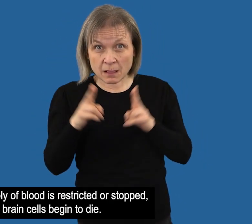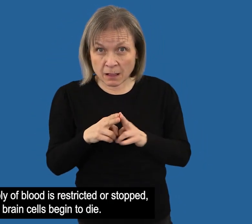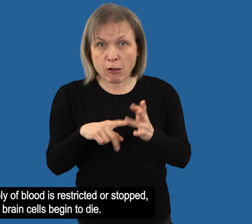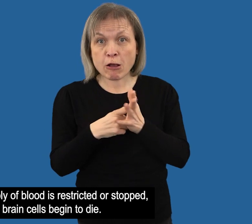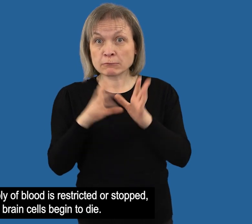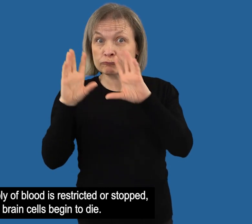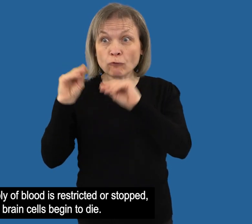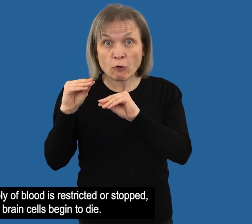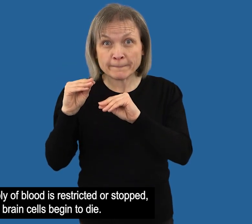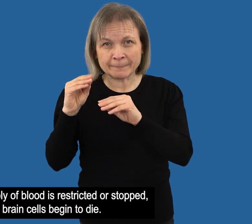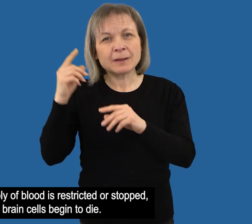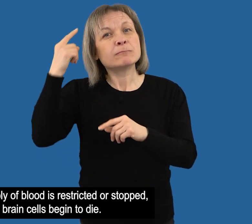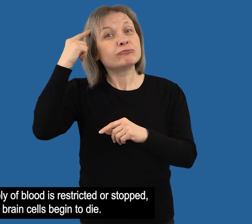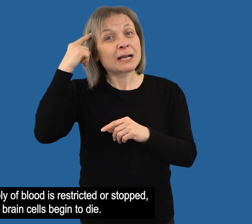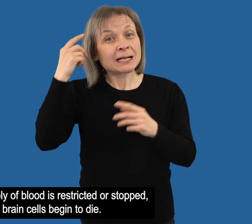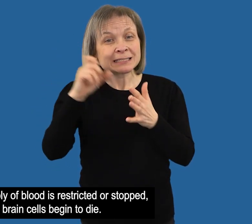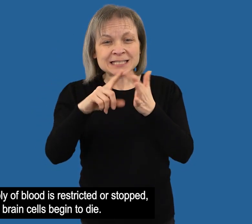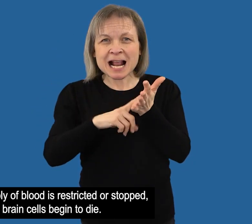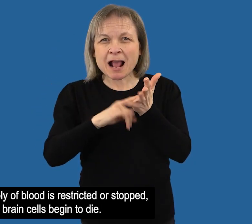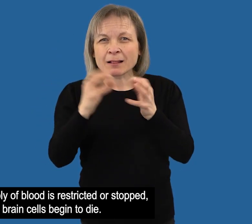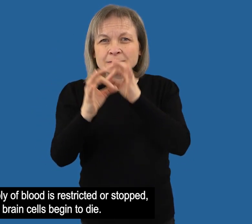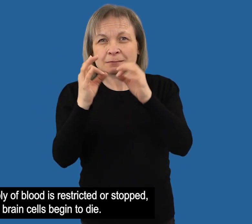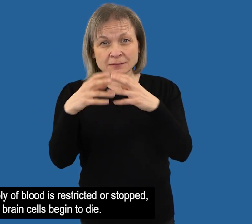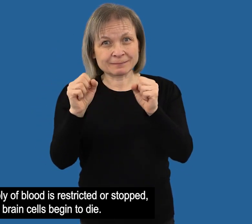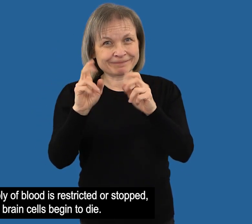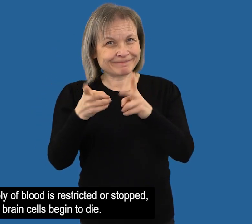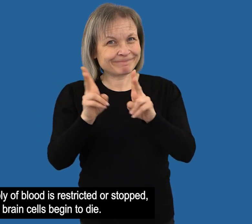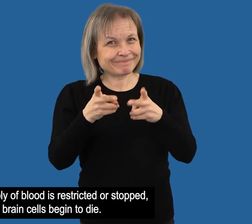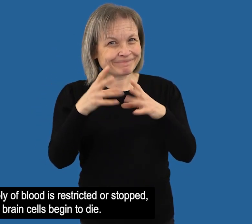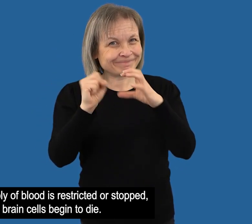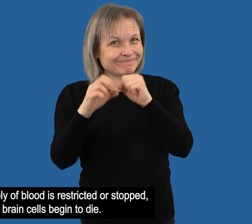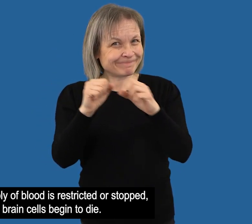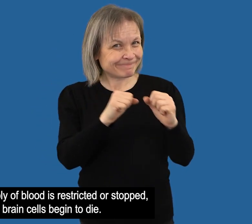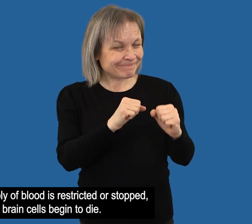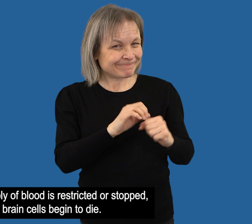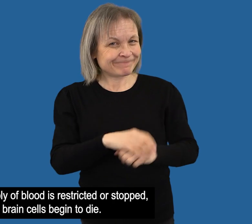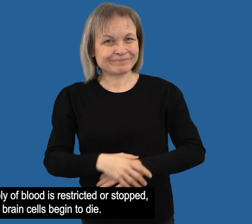If the supply of blood is restricted or stopped, brain cells begin to die.